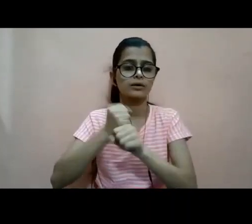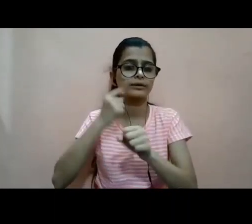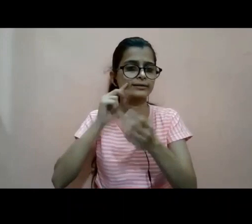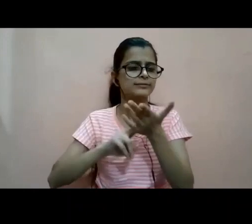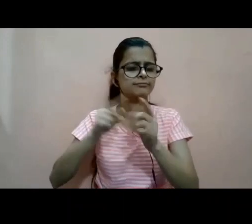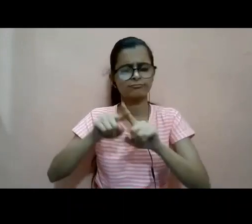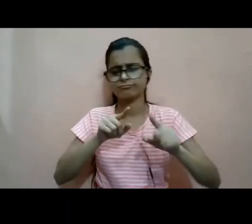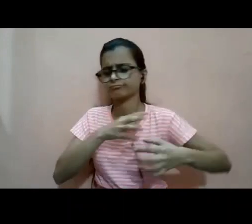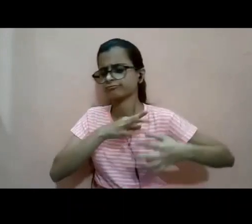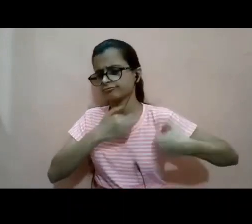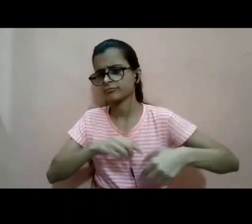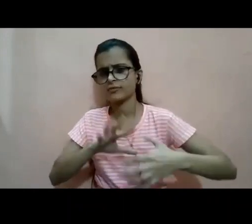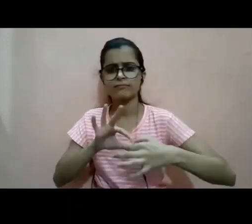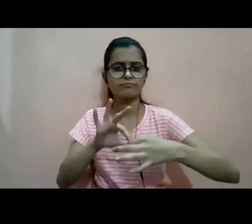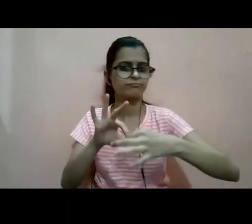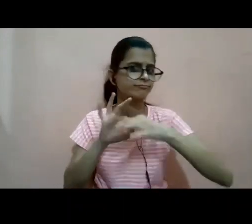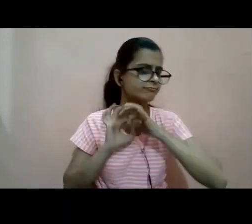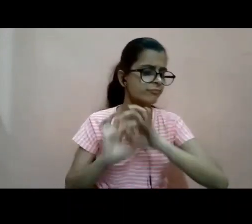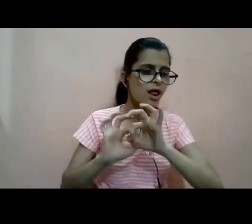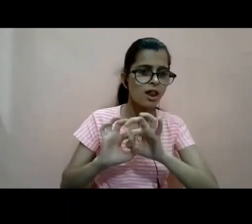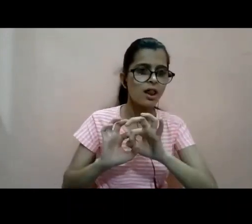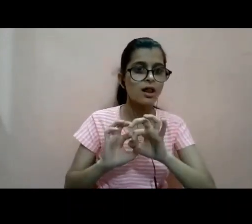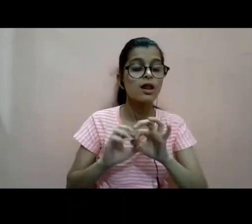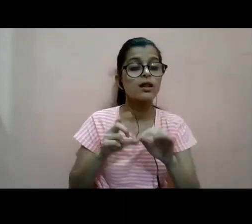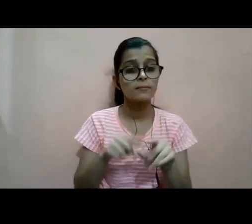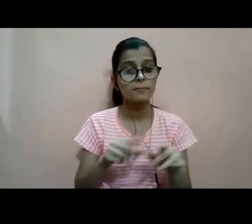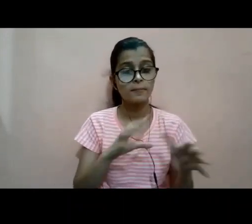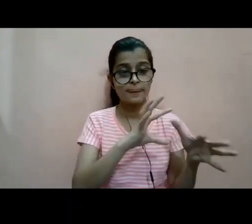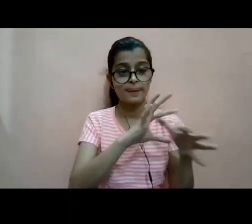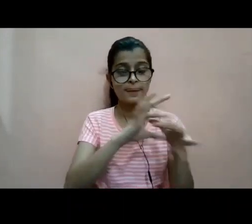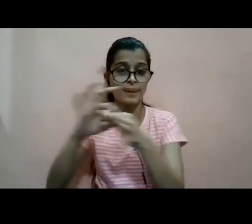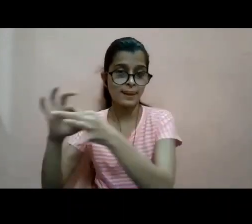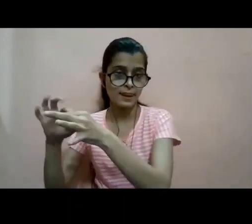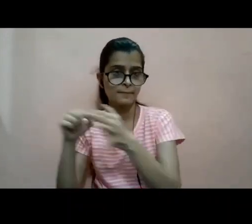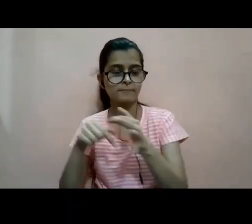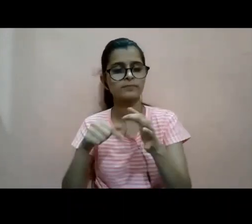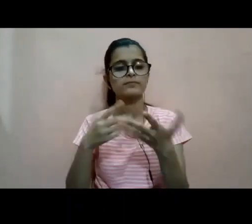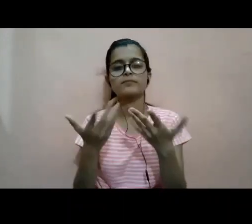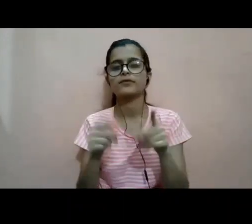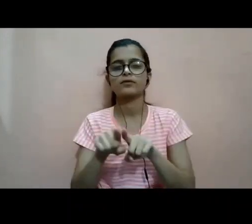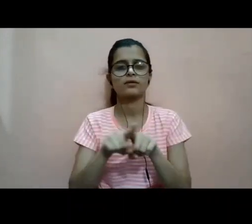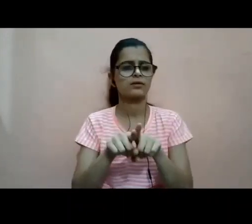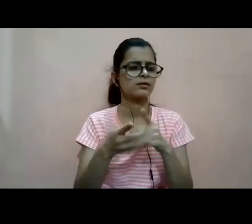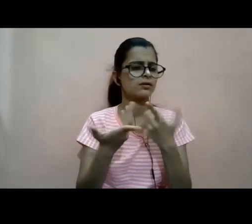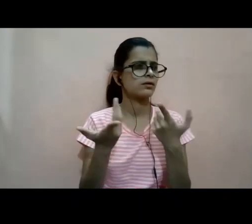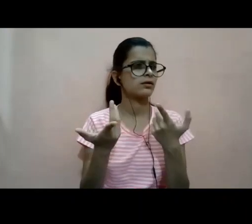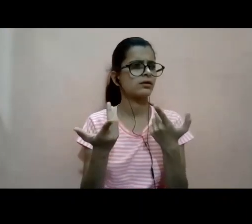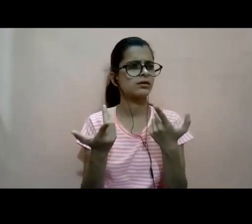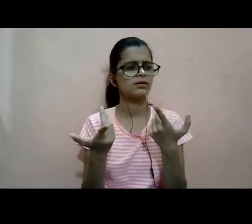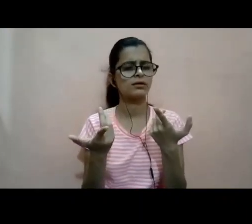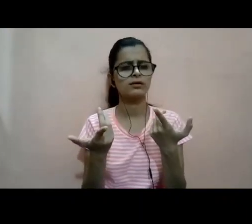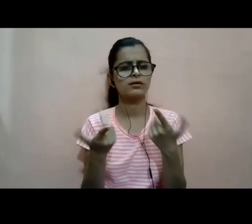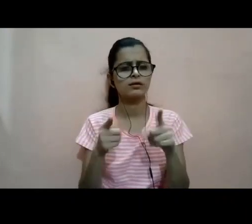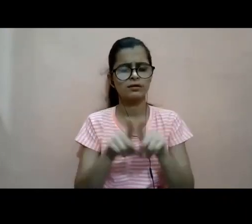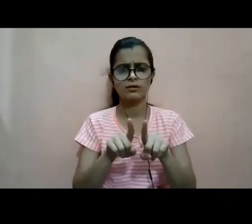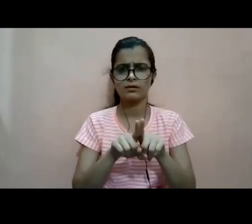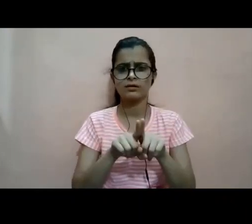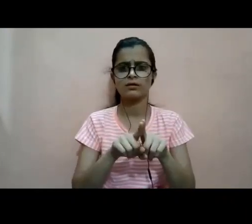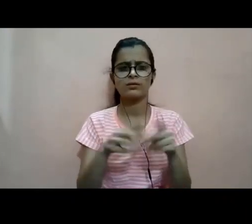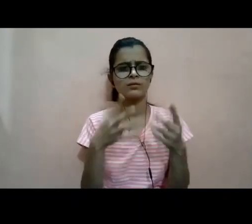but that we'll actually find that we will end up desiring new kinds of ways of being with one another in the